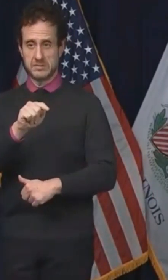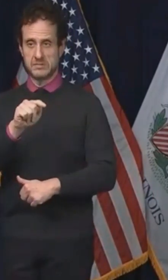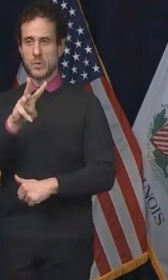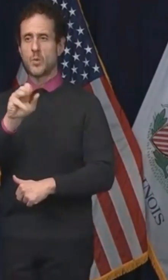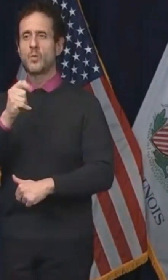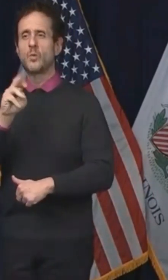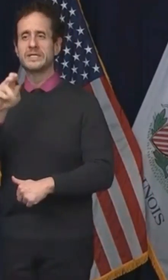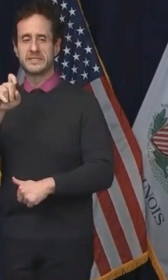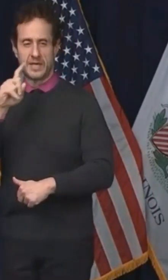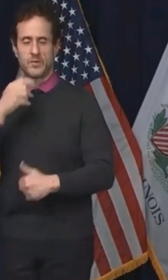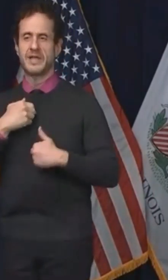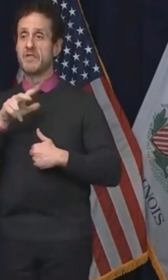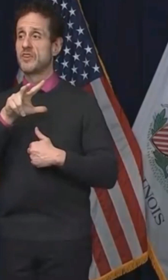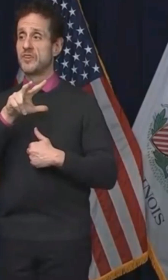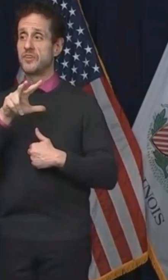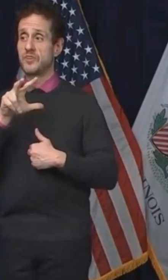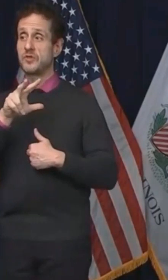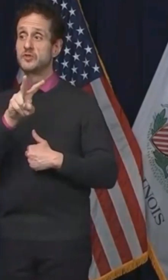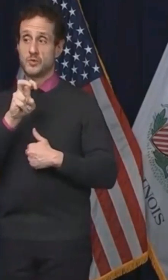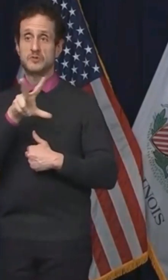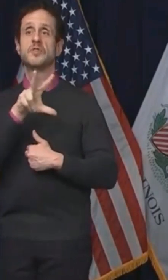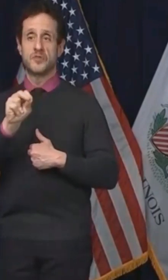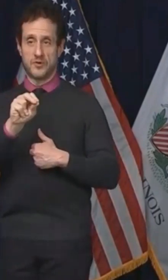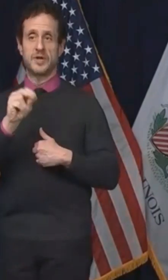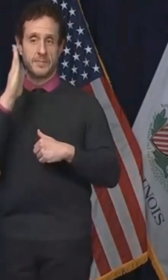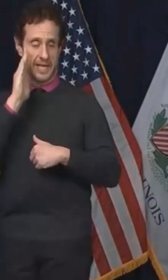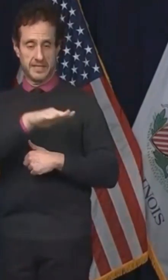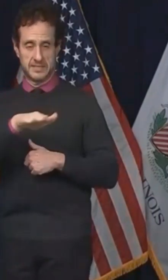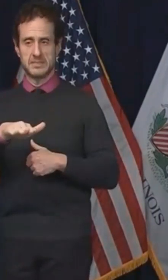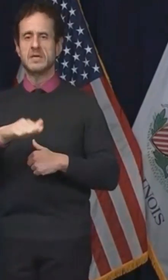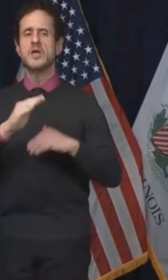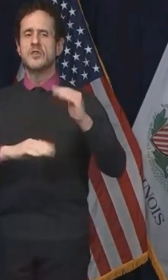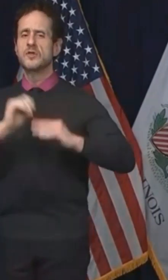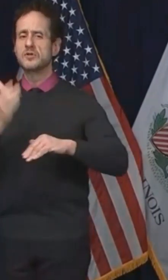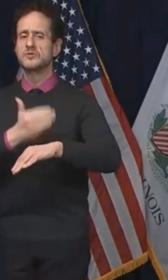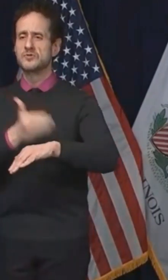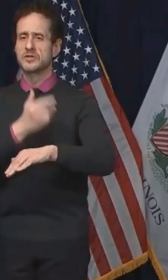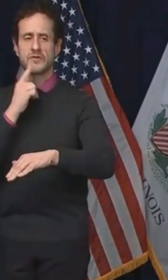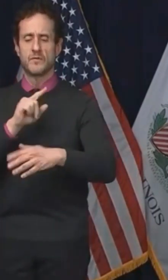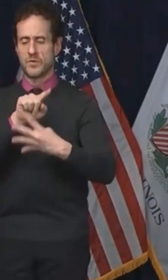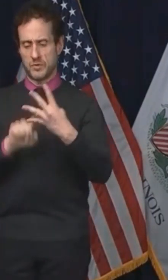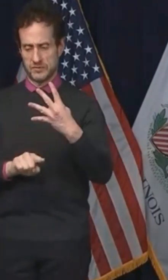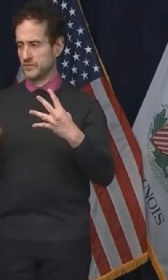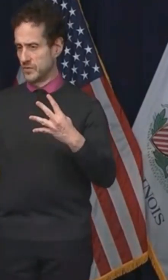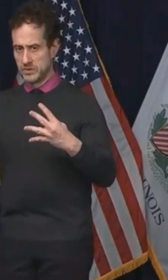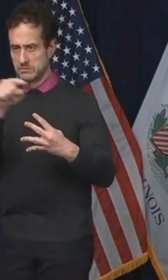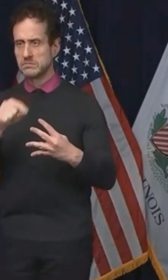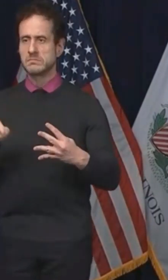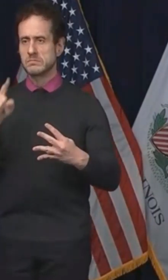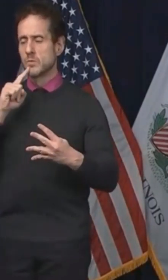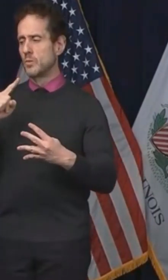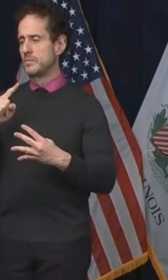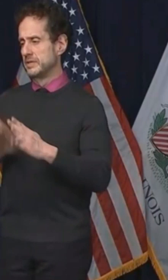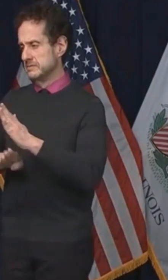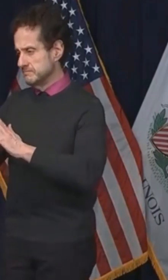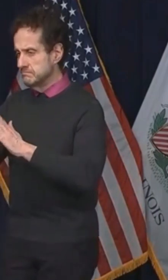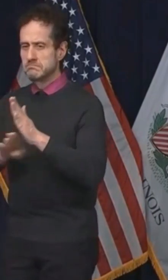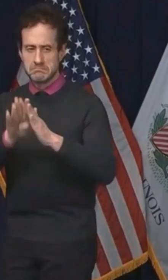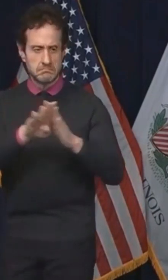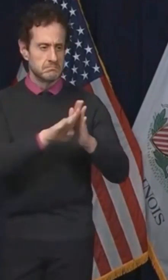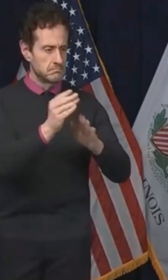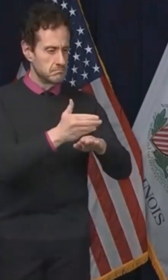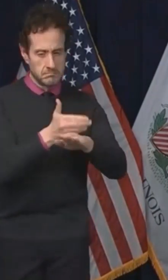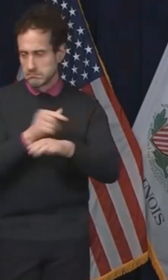beds. Construction at all 4 of these sites will be completed on a rolling basis throughout the month of